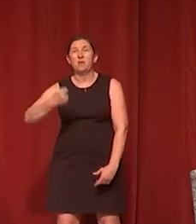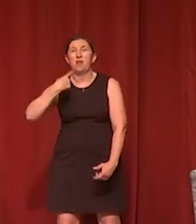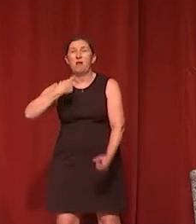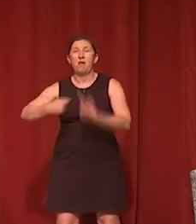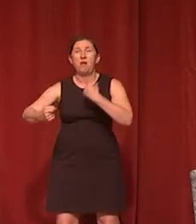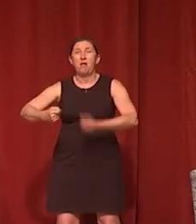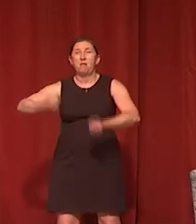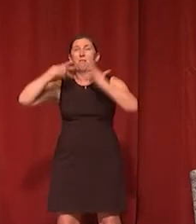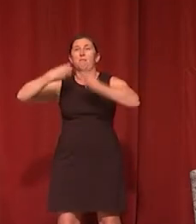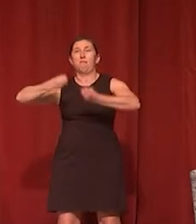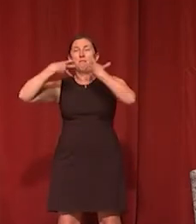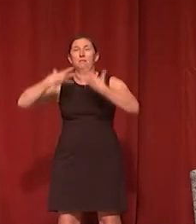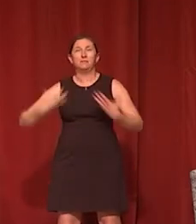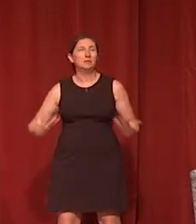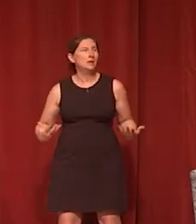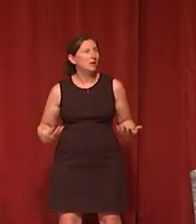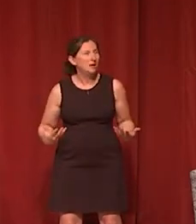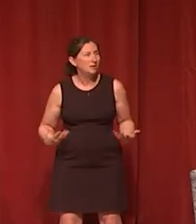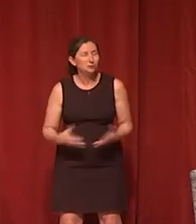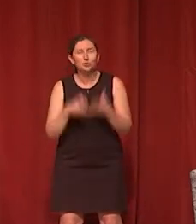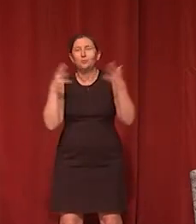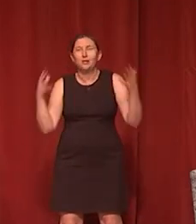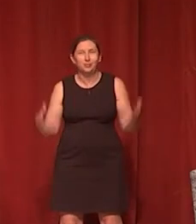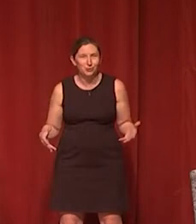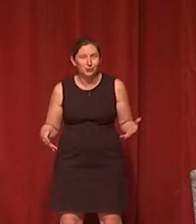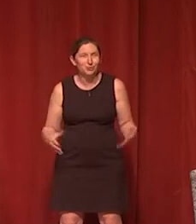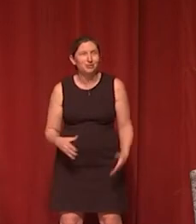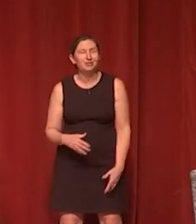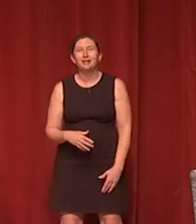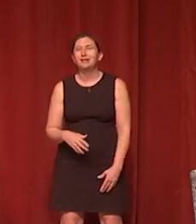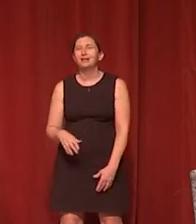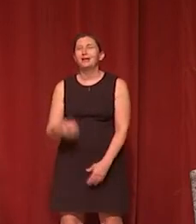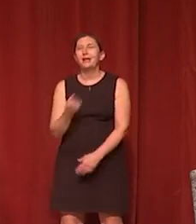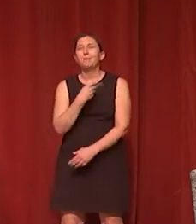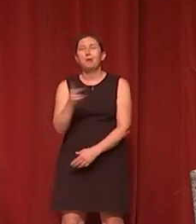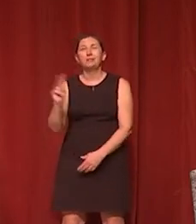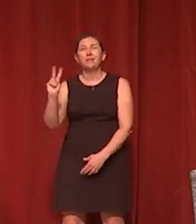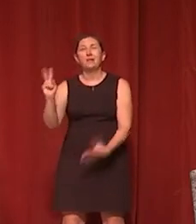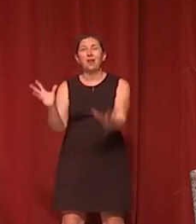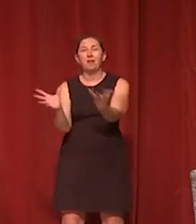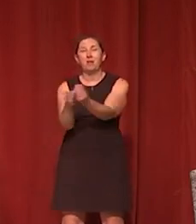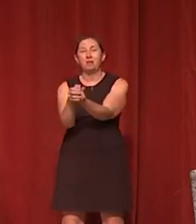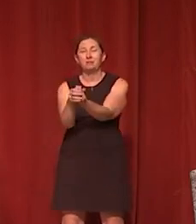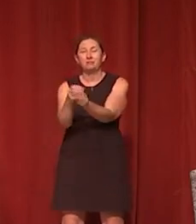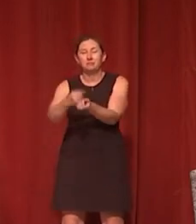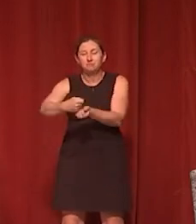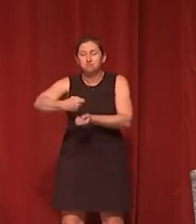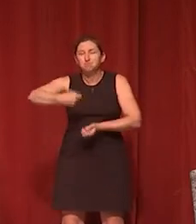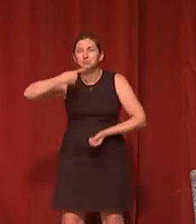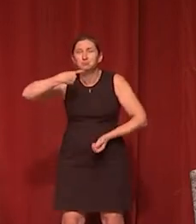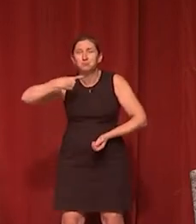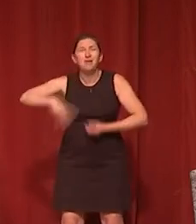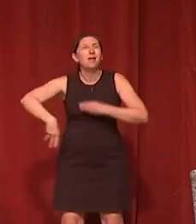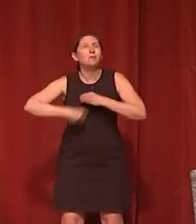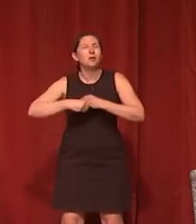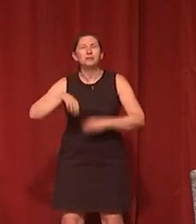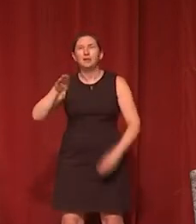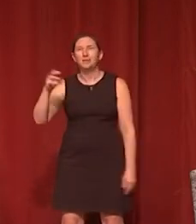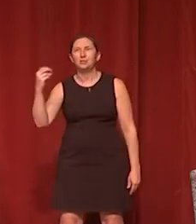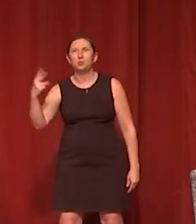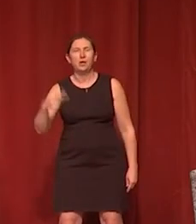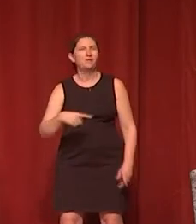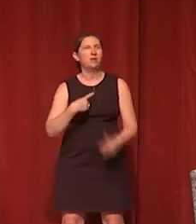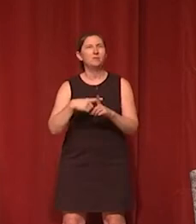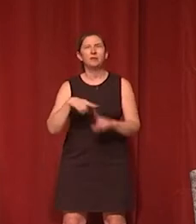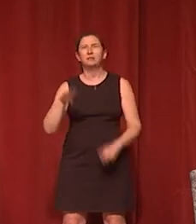duplicate vitamins as well. So a multivitamin, and you're taking a B12 and a B